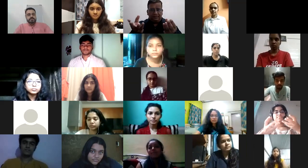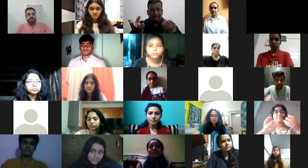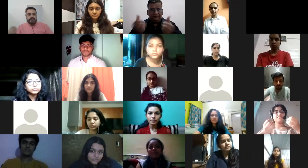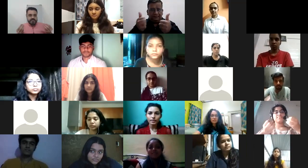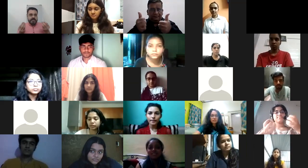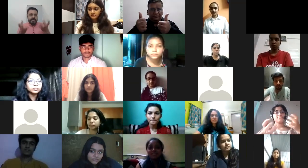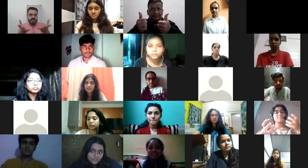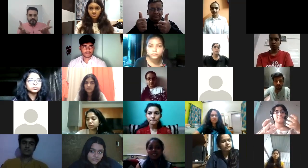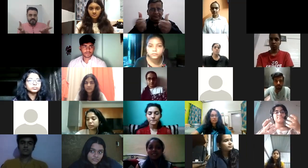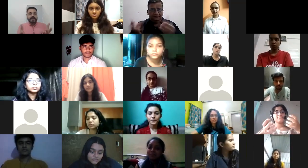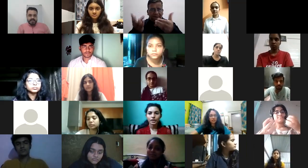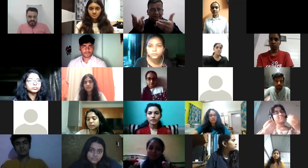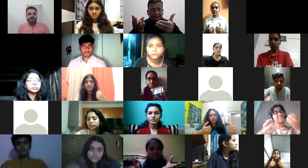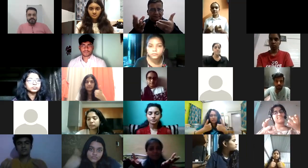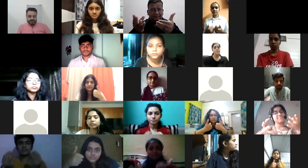Can we start? Yes.